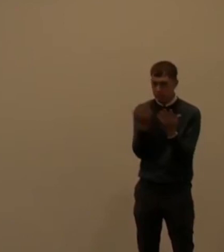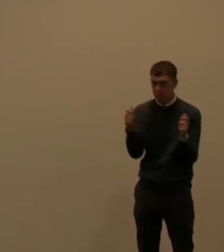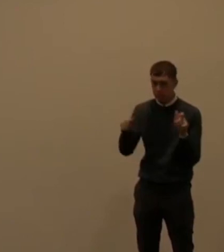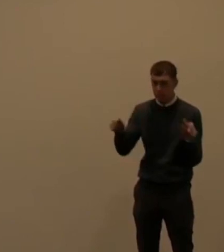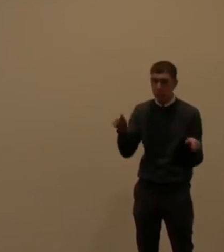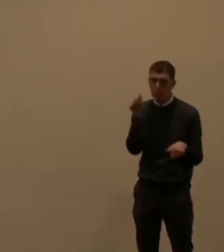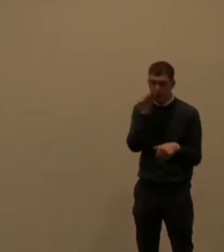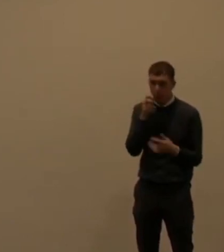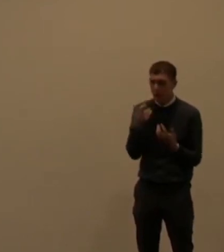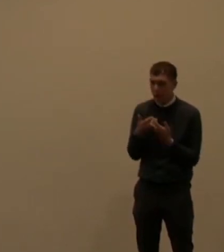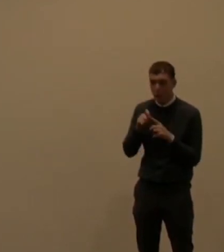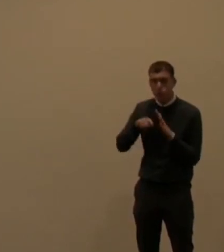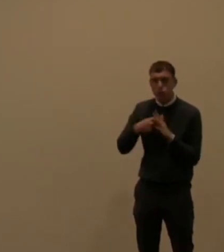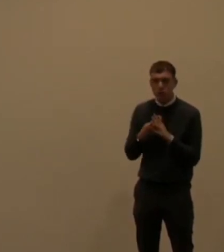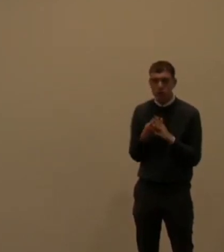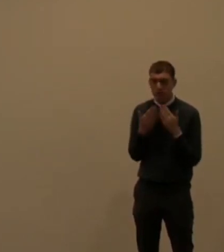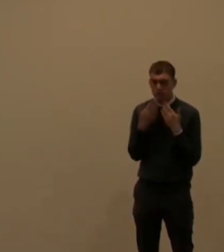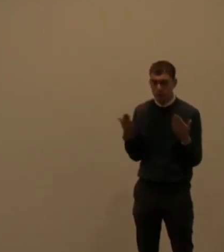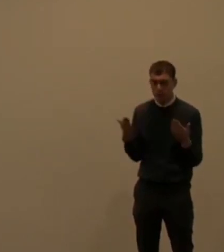how it's going. Thank you.